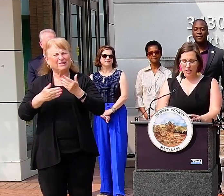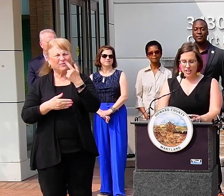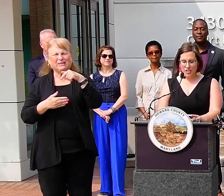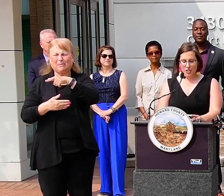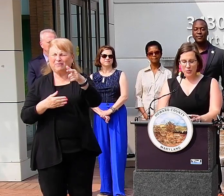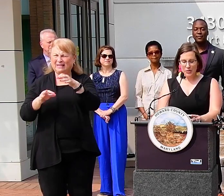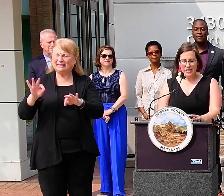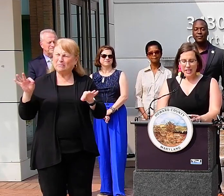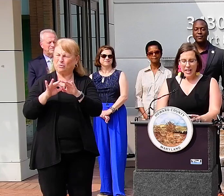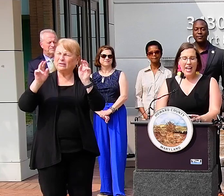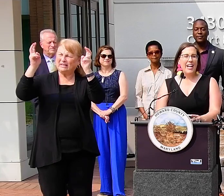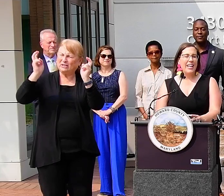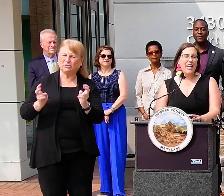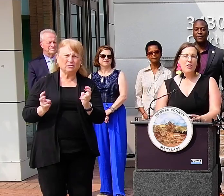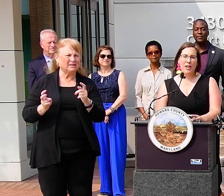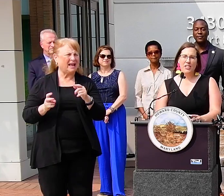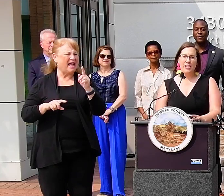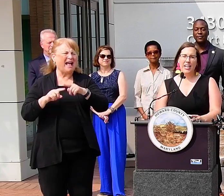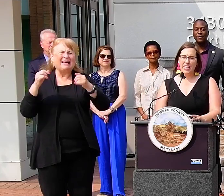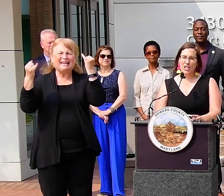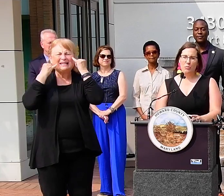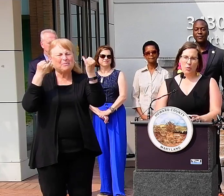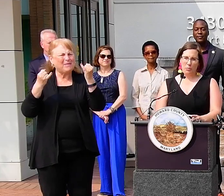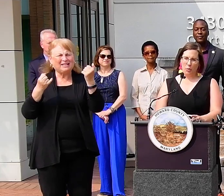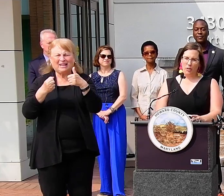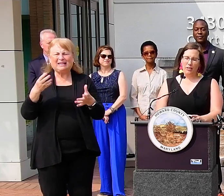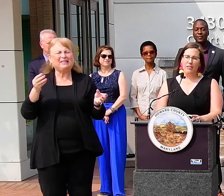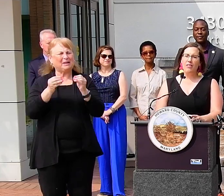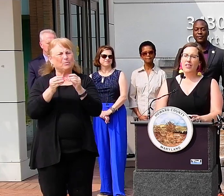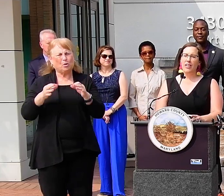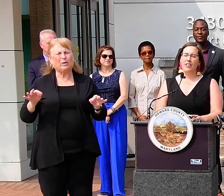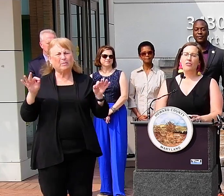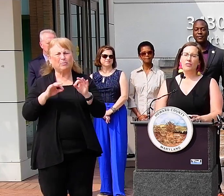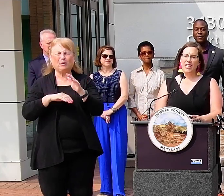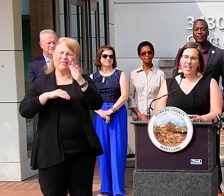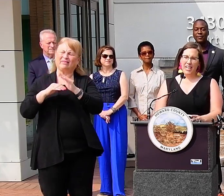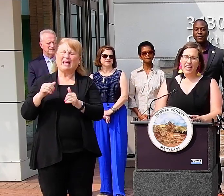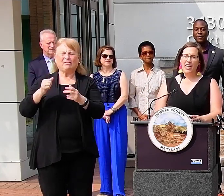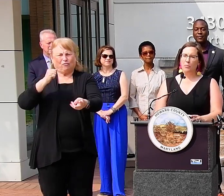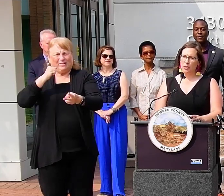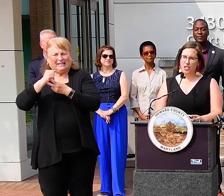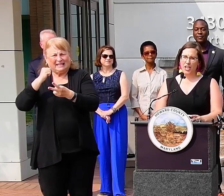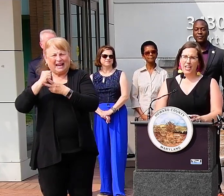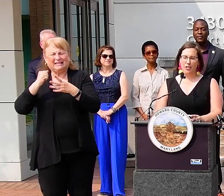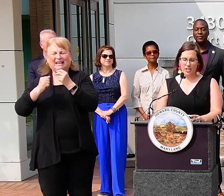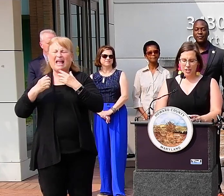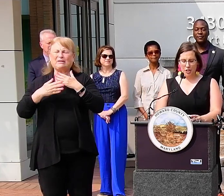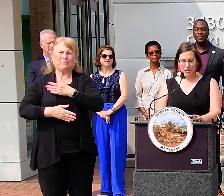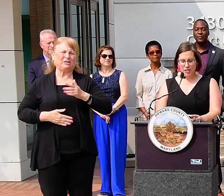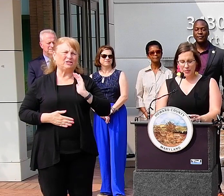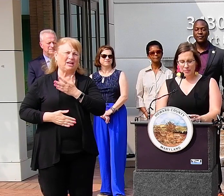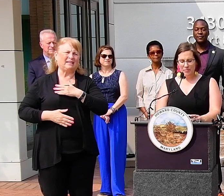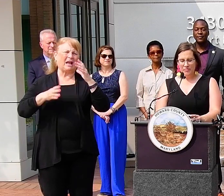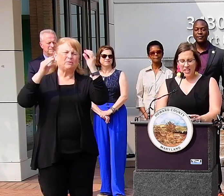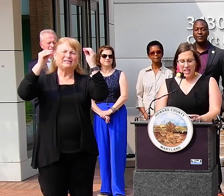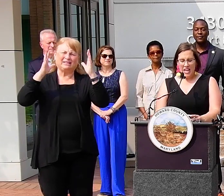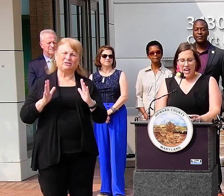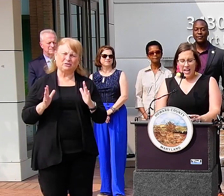these important issues. And I can't imagine anything more important than retaining and appreciating our